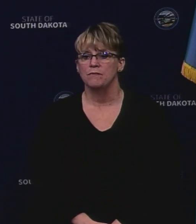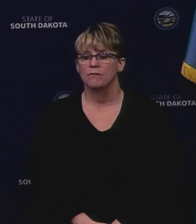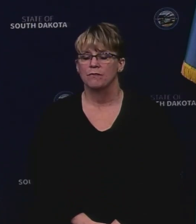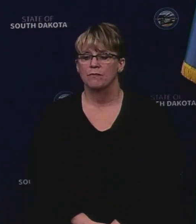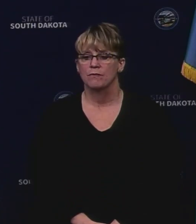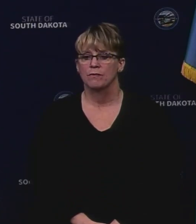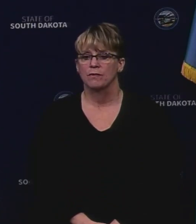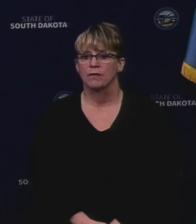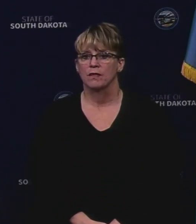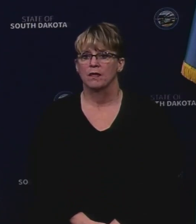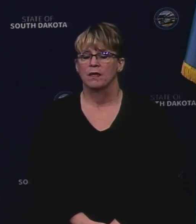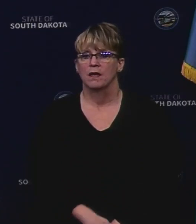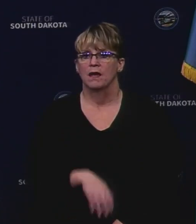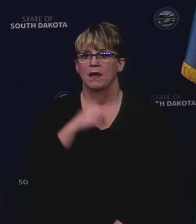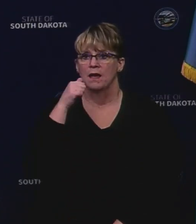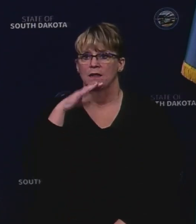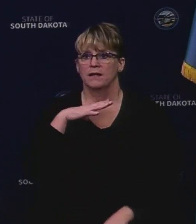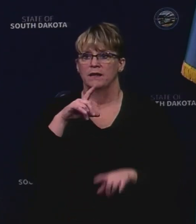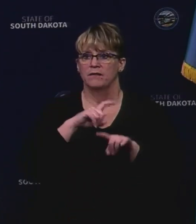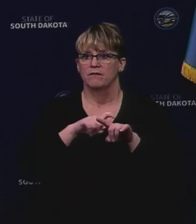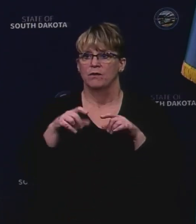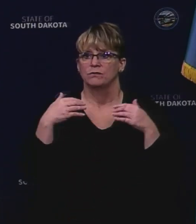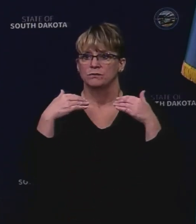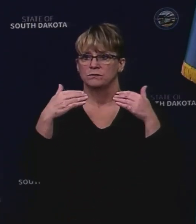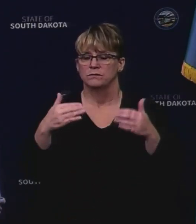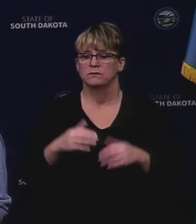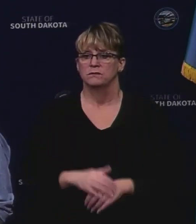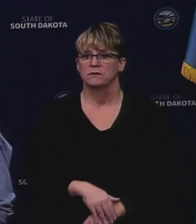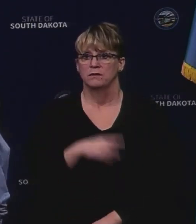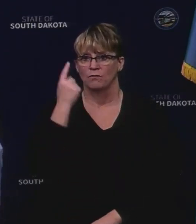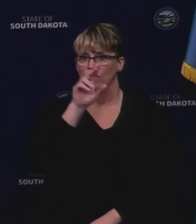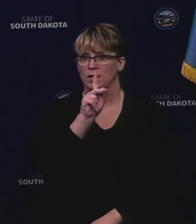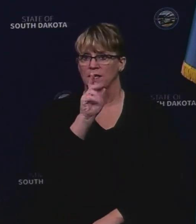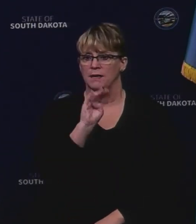question for Kim. Sure, go ahead, Morgan.